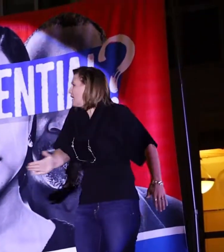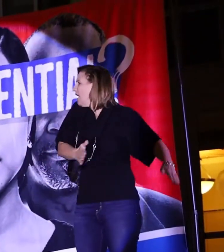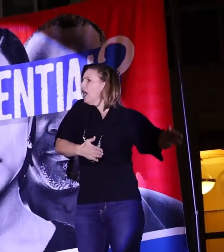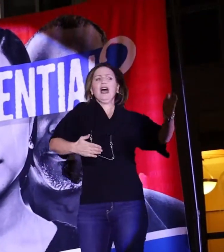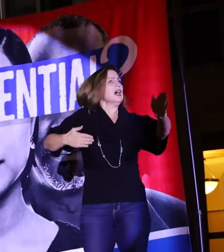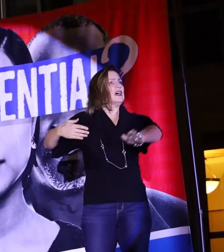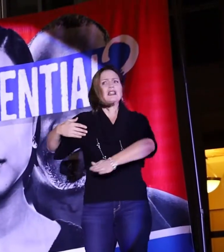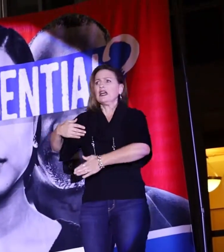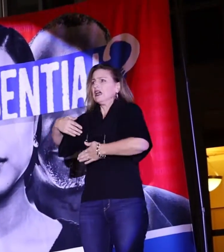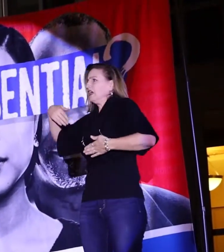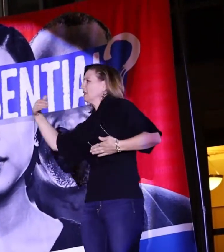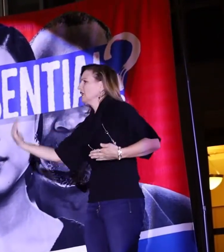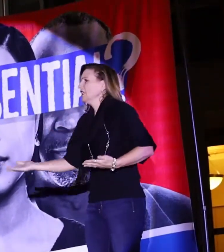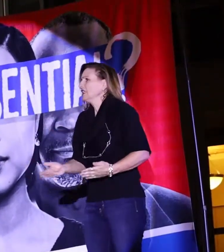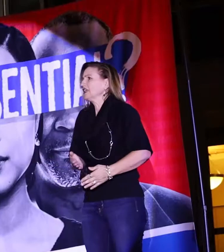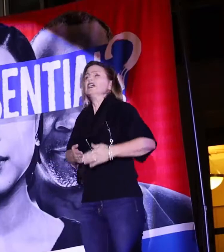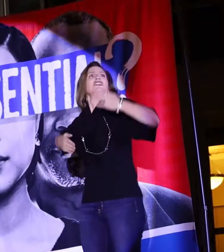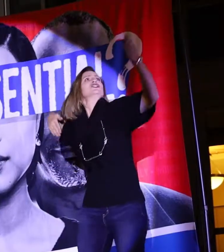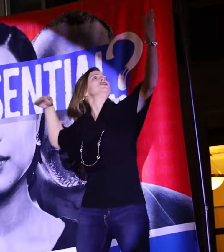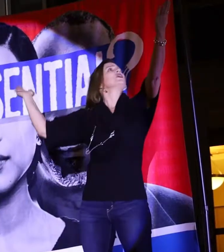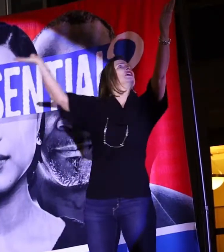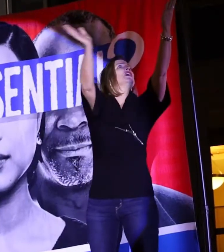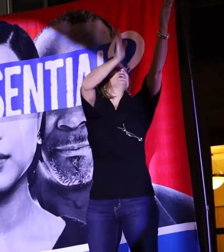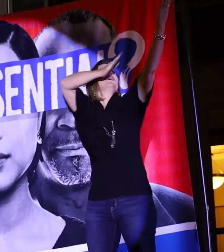so gallantly